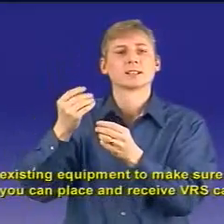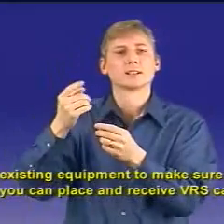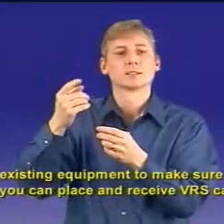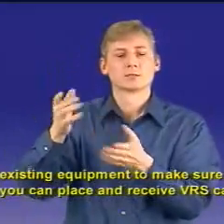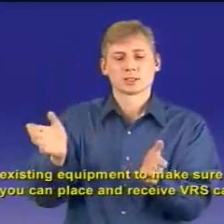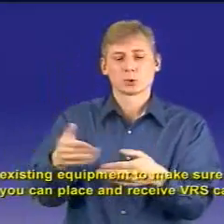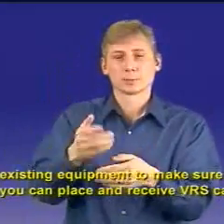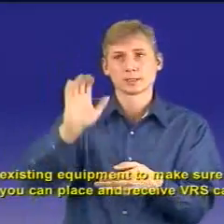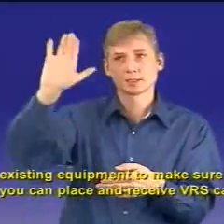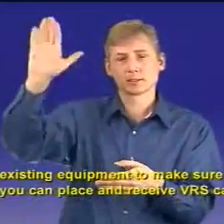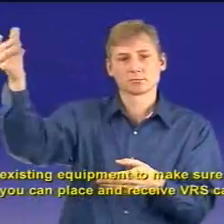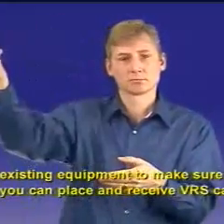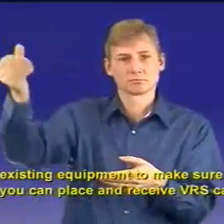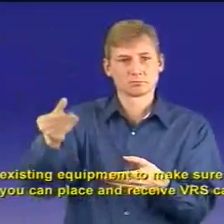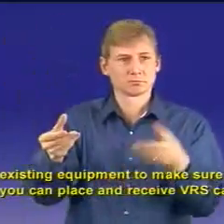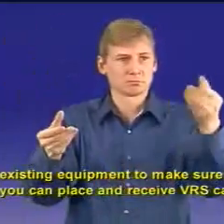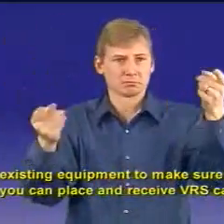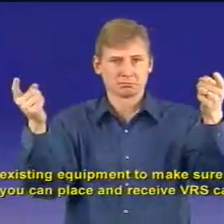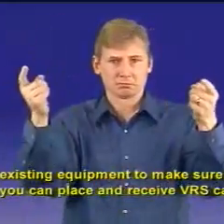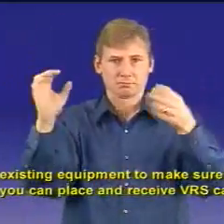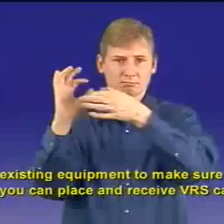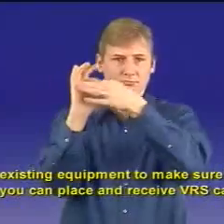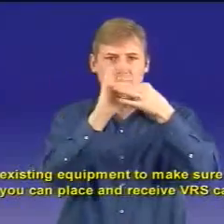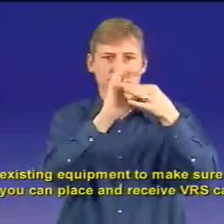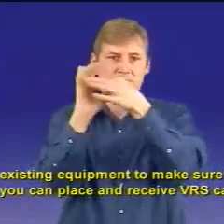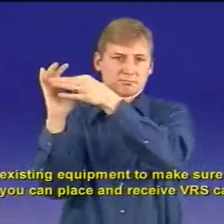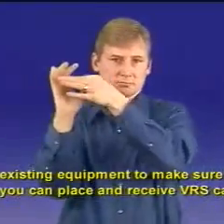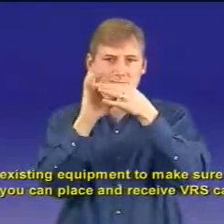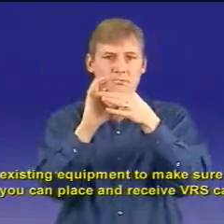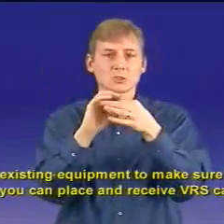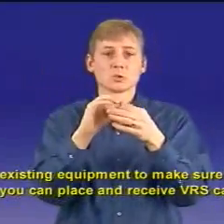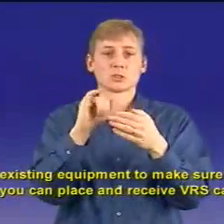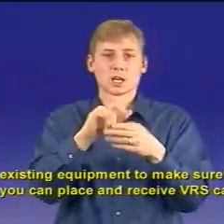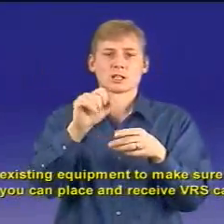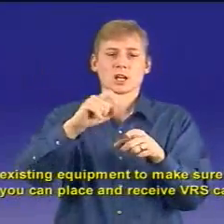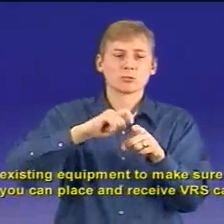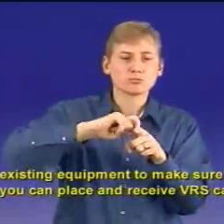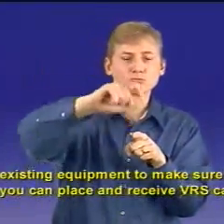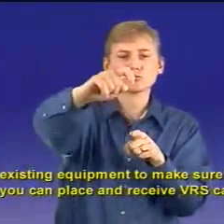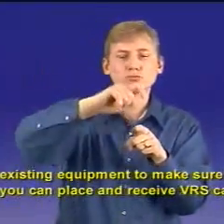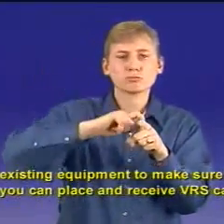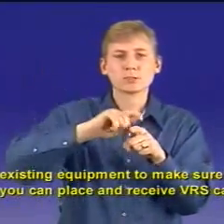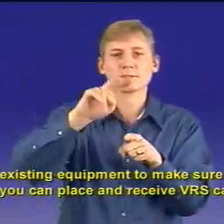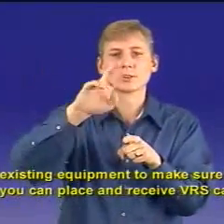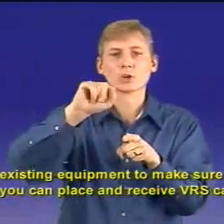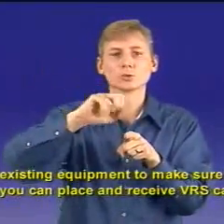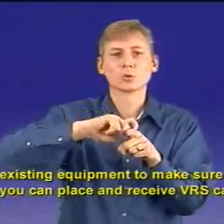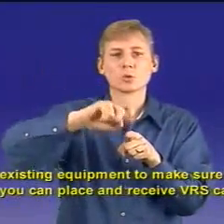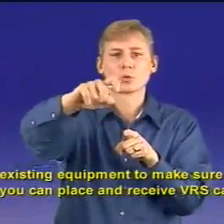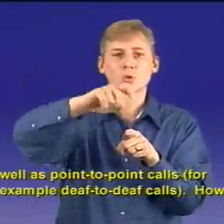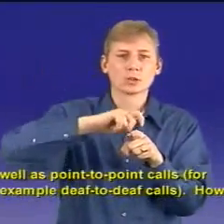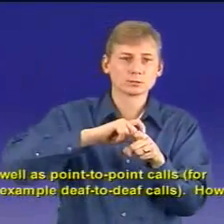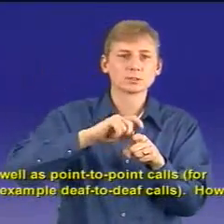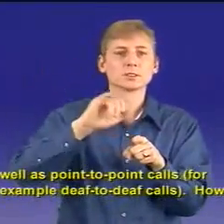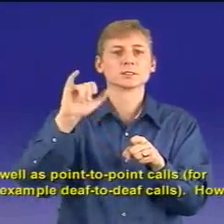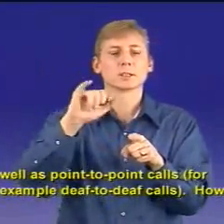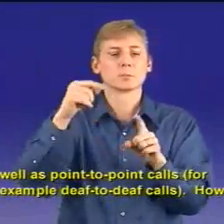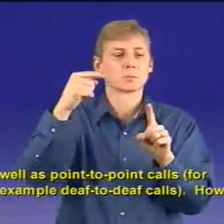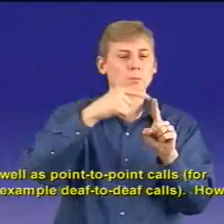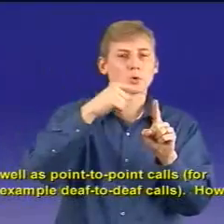your existing equipment to make sure that you can place and receive VRS calls, as